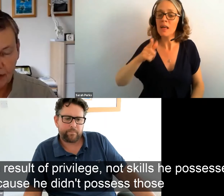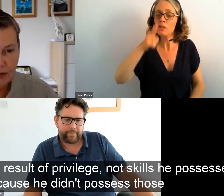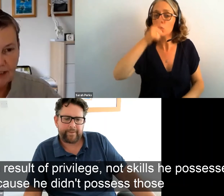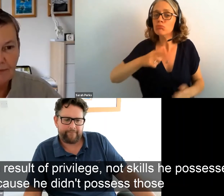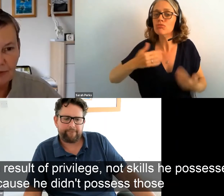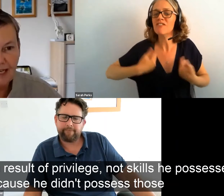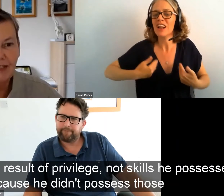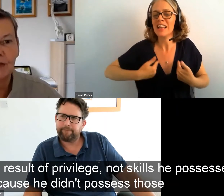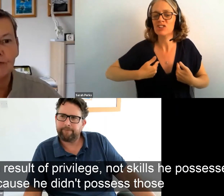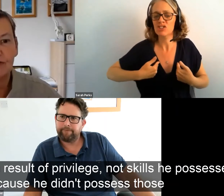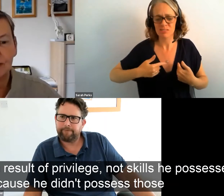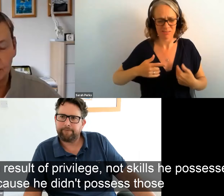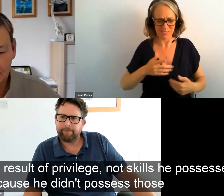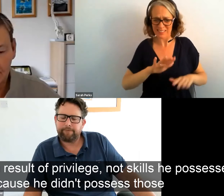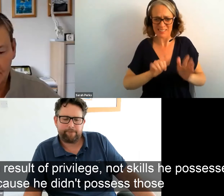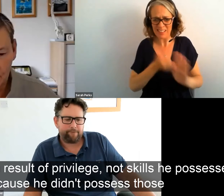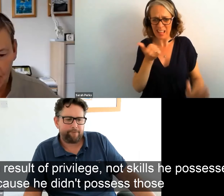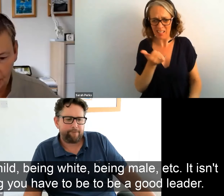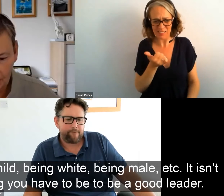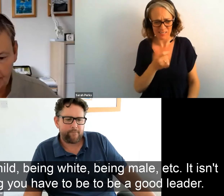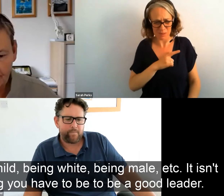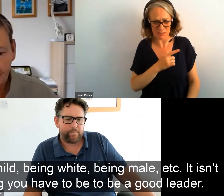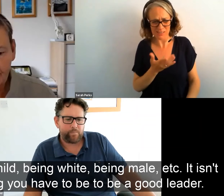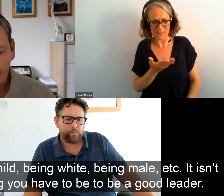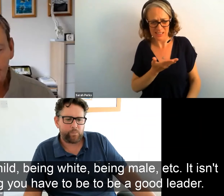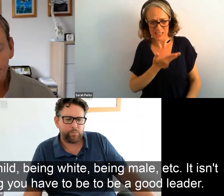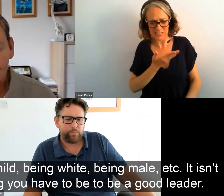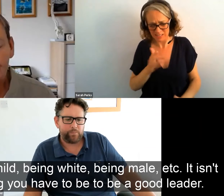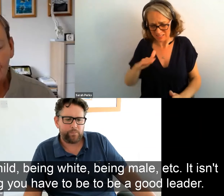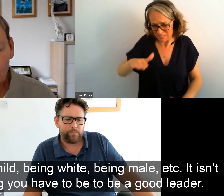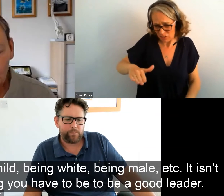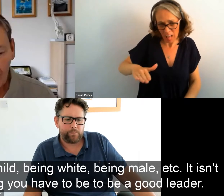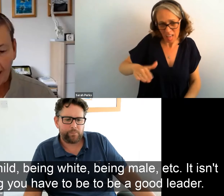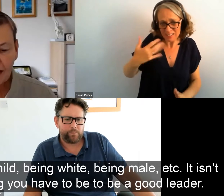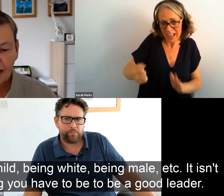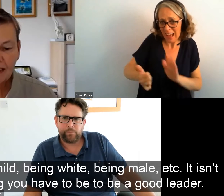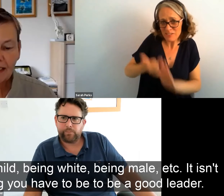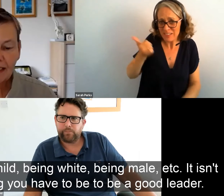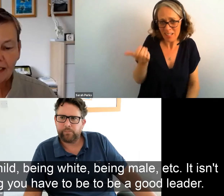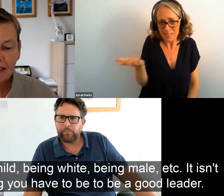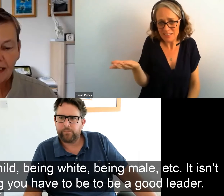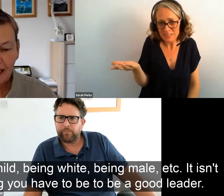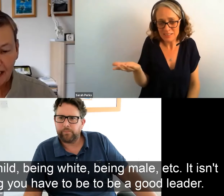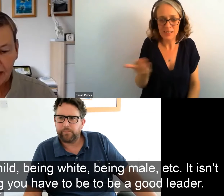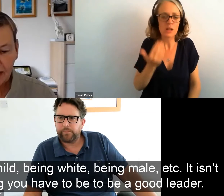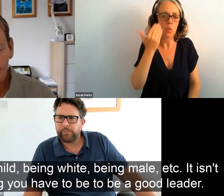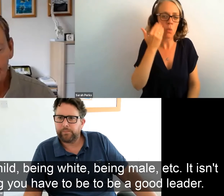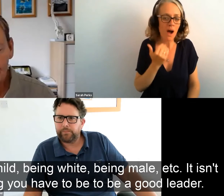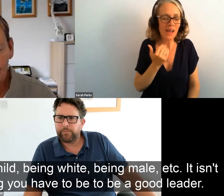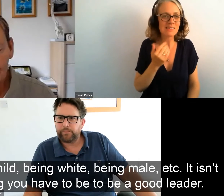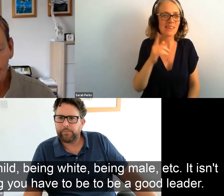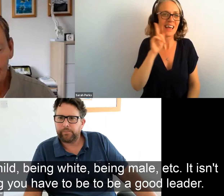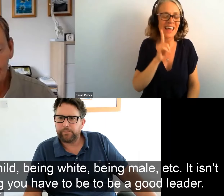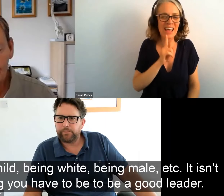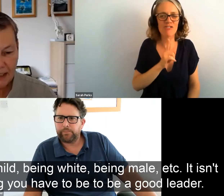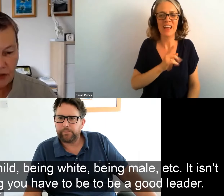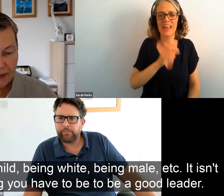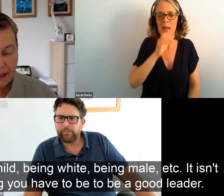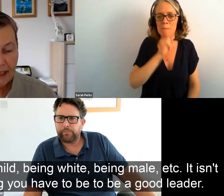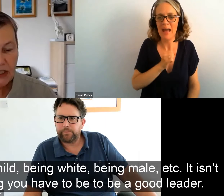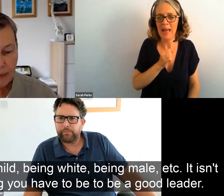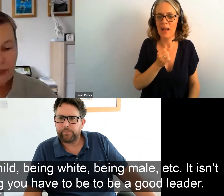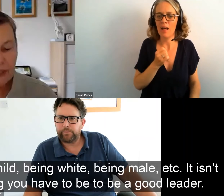skills he possessed, because he didn't possess those skills as a child. Being white, hearing, male,